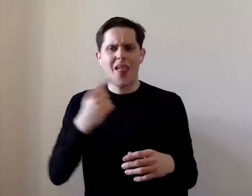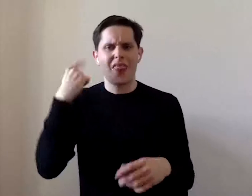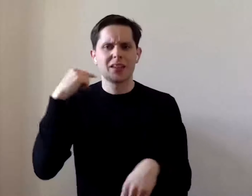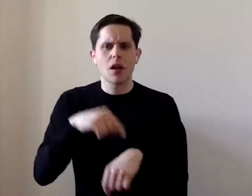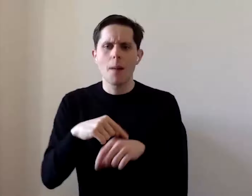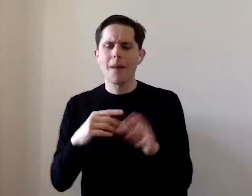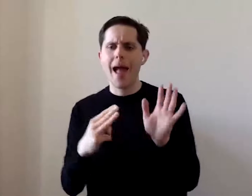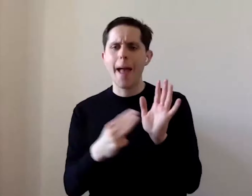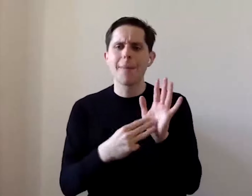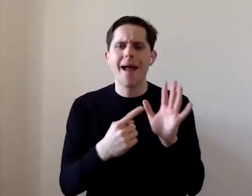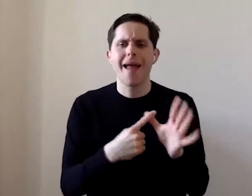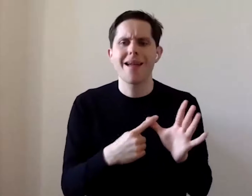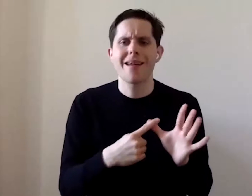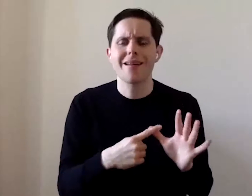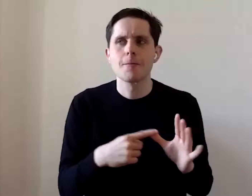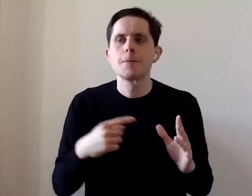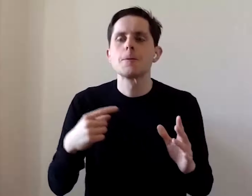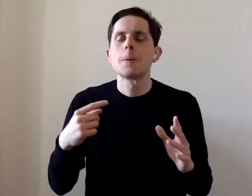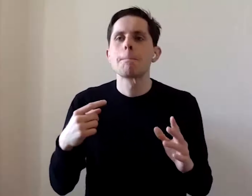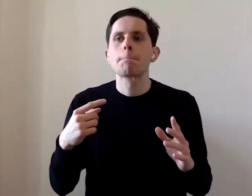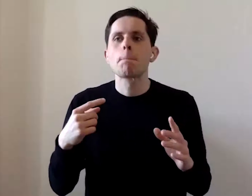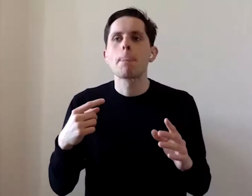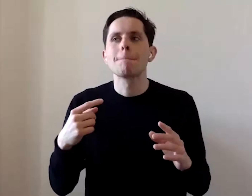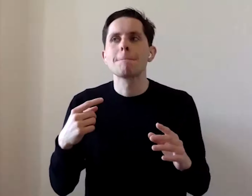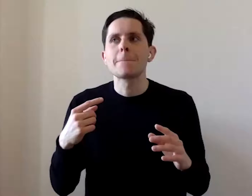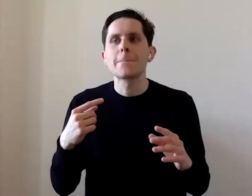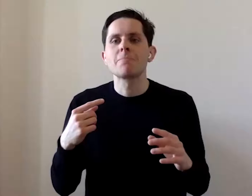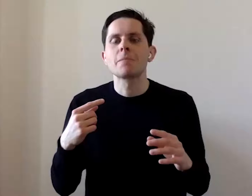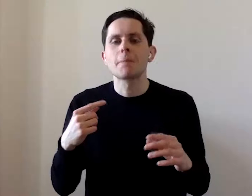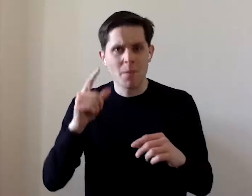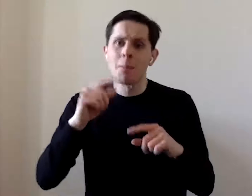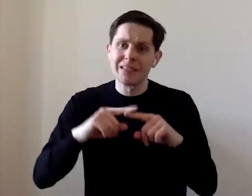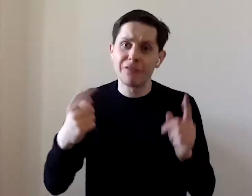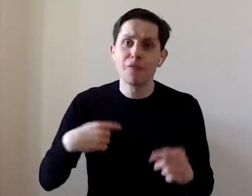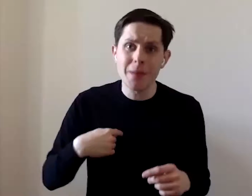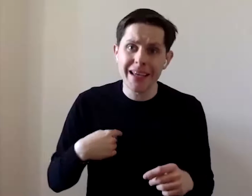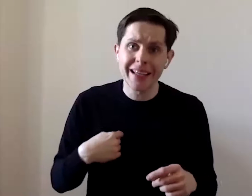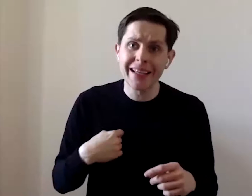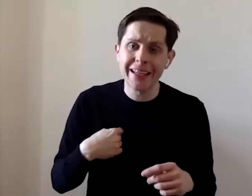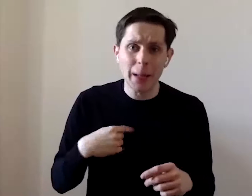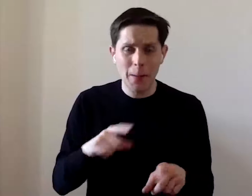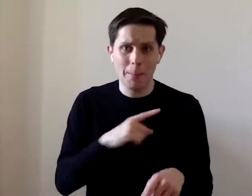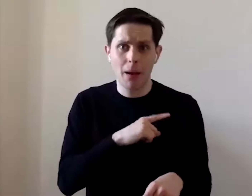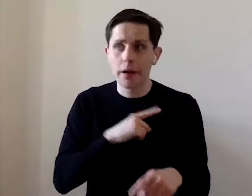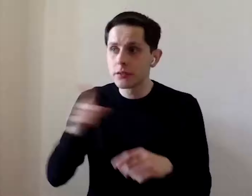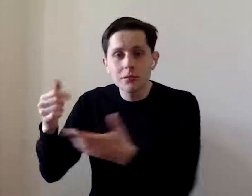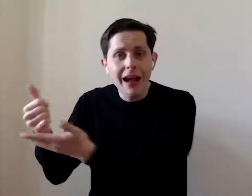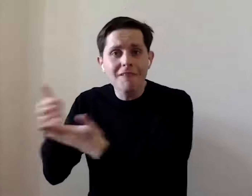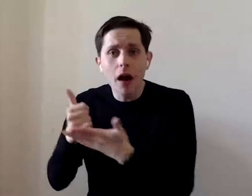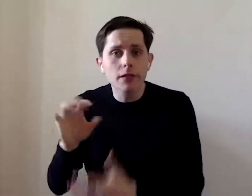that, for instance, when I had my MA experience, it was quite different because I didn't have that in the same